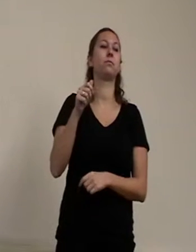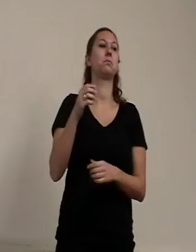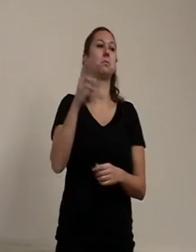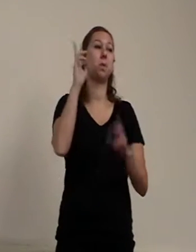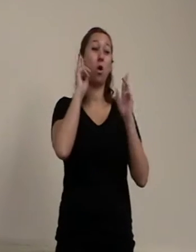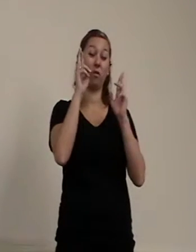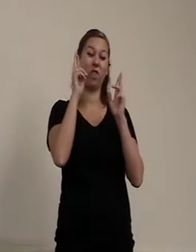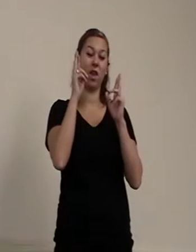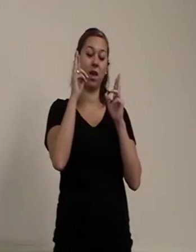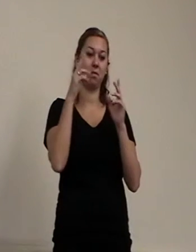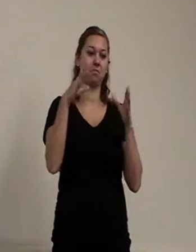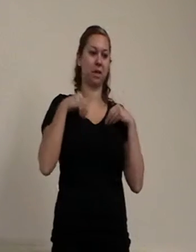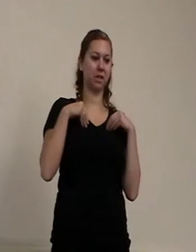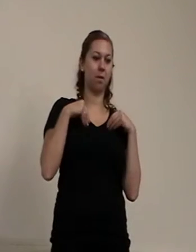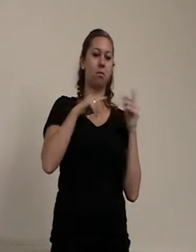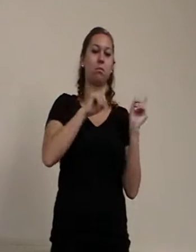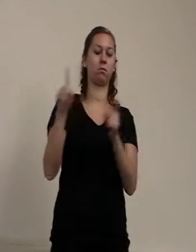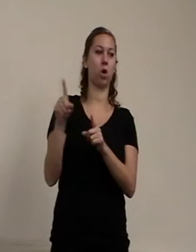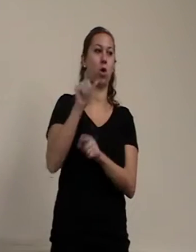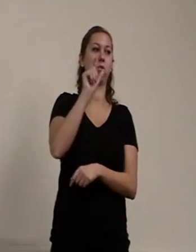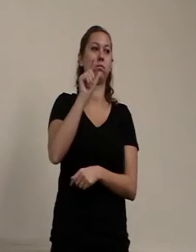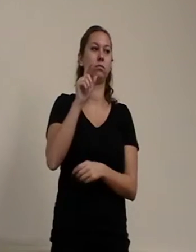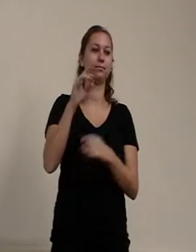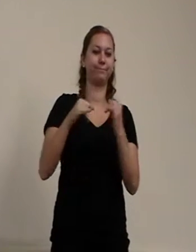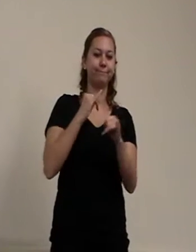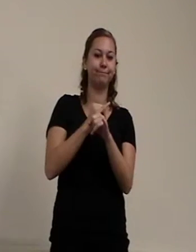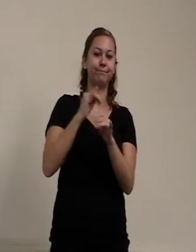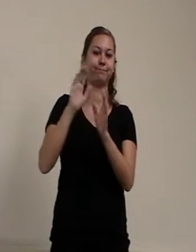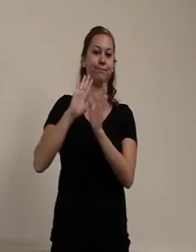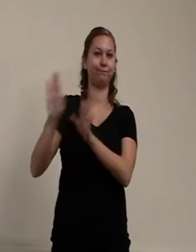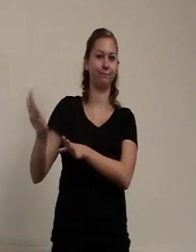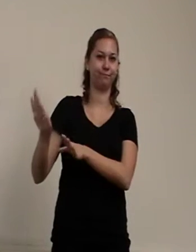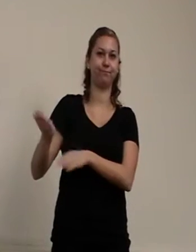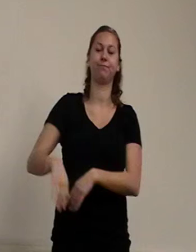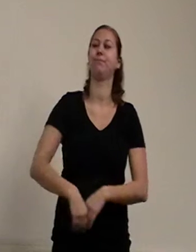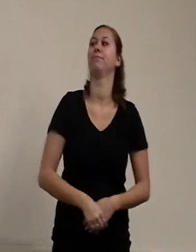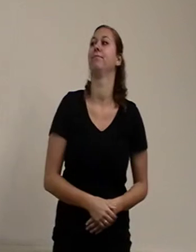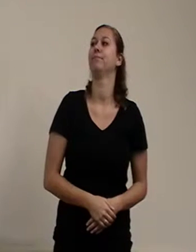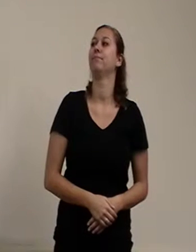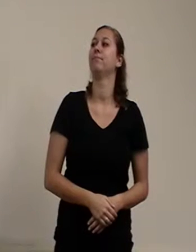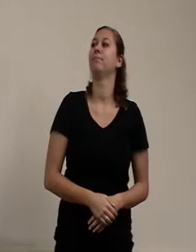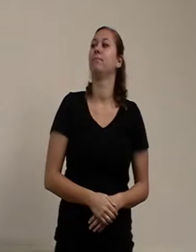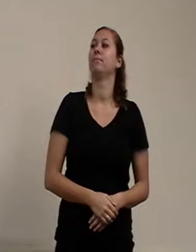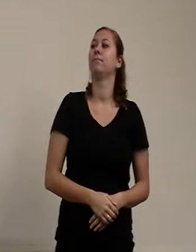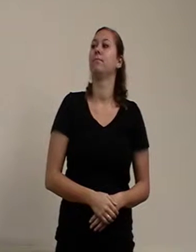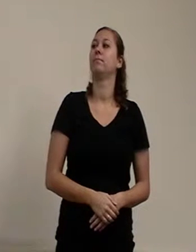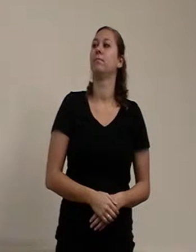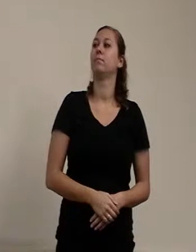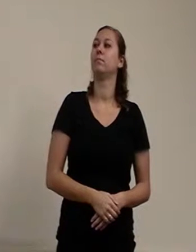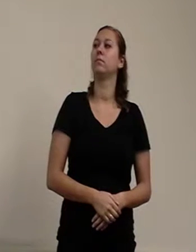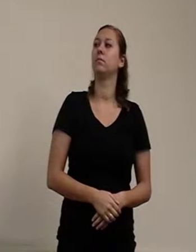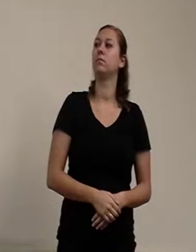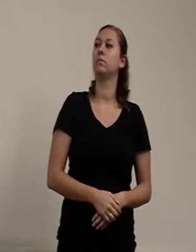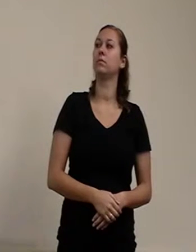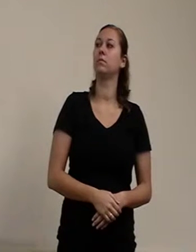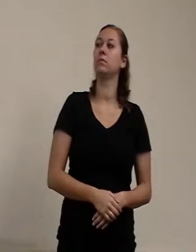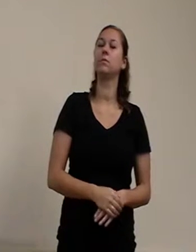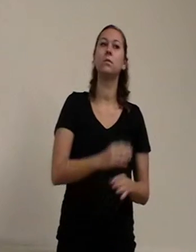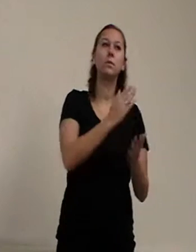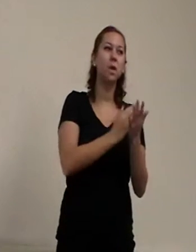So it does go both ways. Cool. And sometimes they do have some that are like just recent graduate base, and some of them are like professional